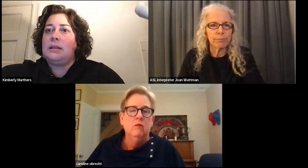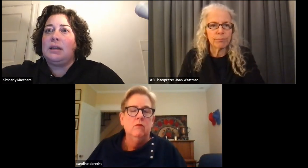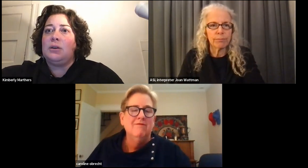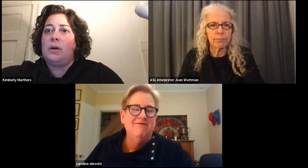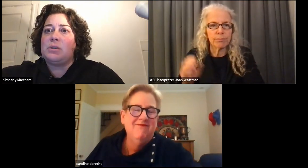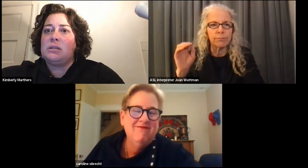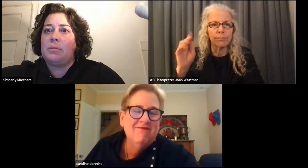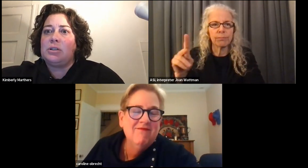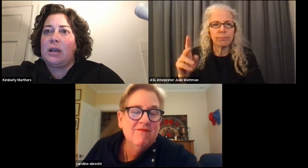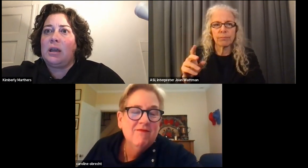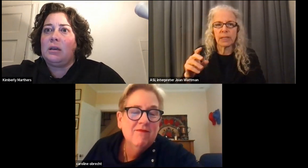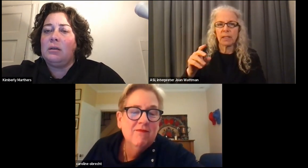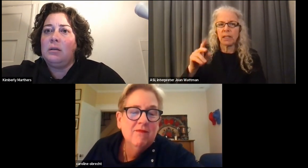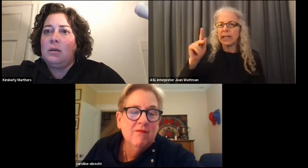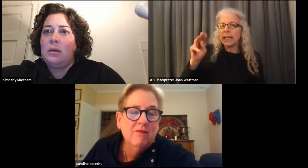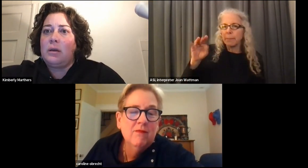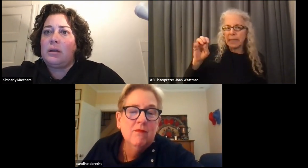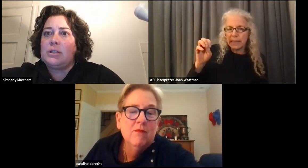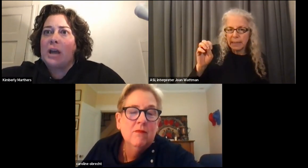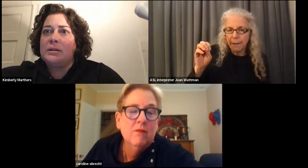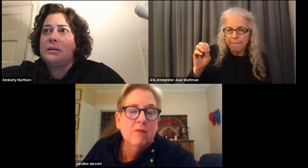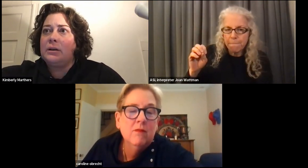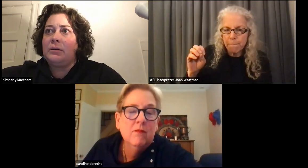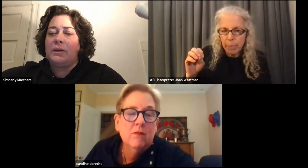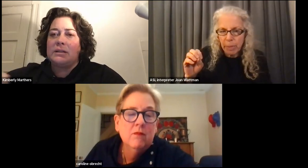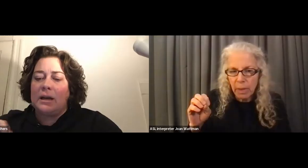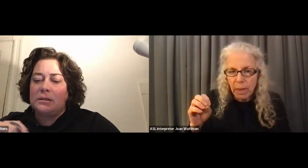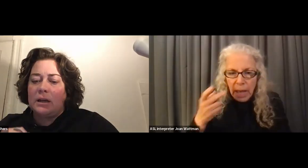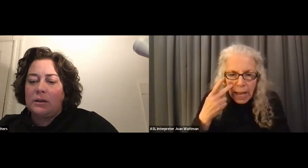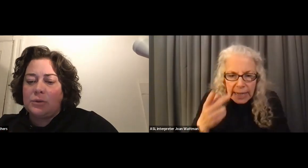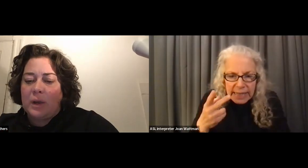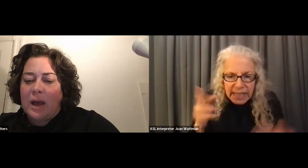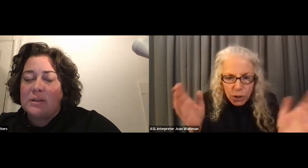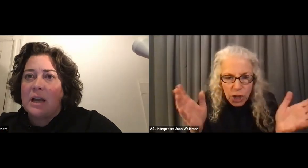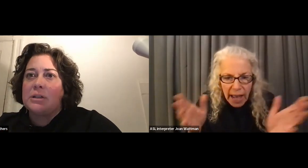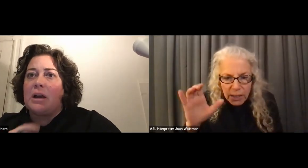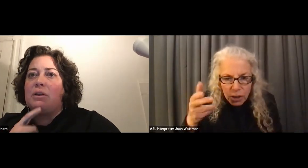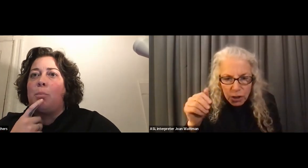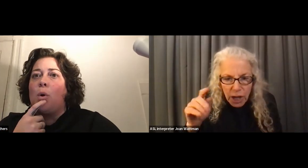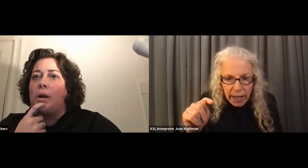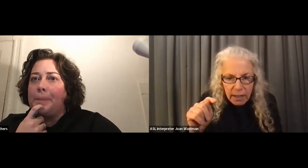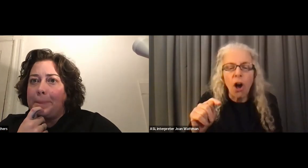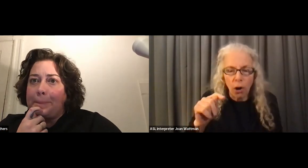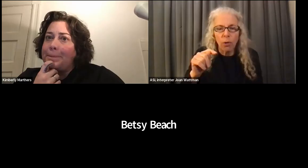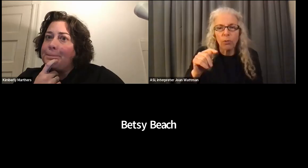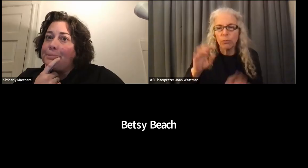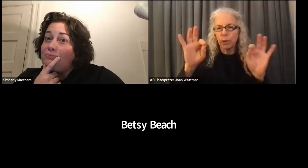Excellent. Thank you. I'm just double checking the chats here. Fantastic. Do we have a secretary